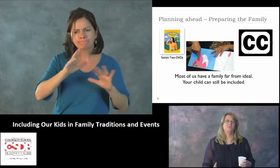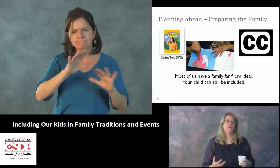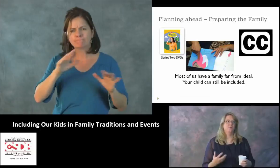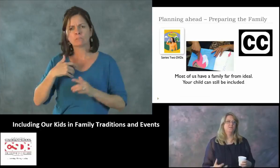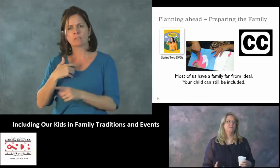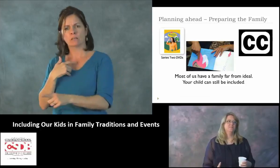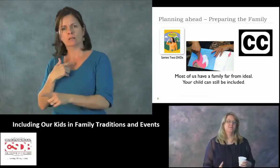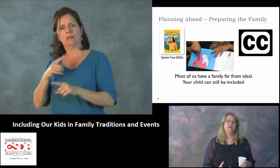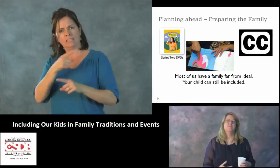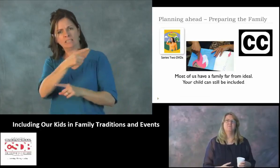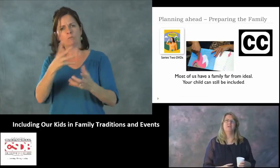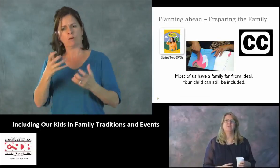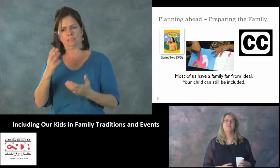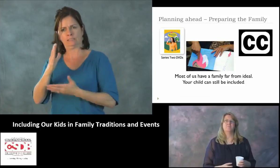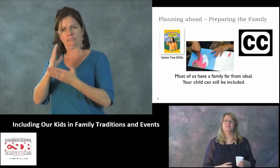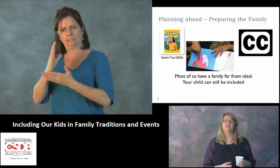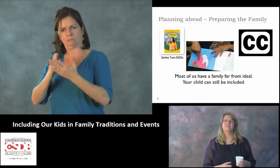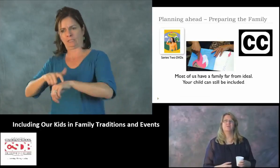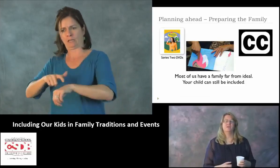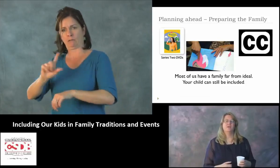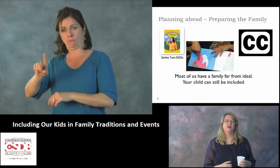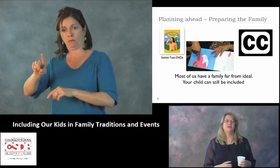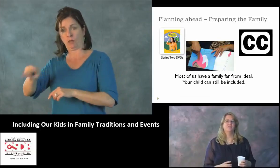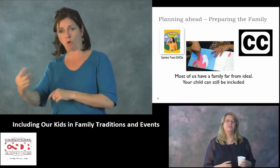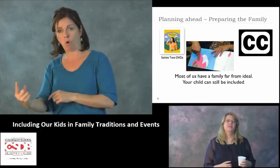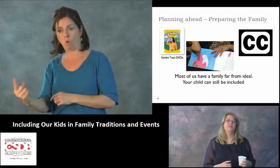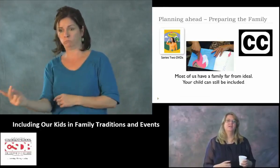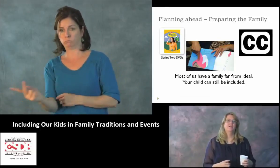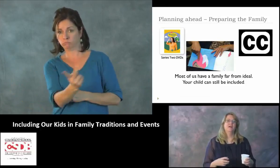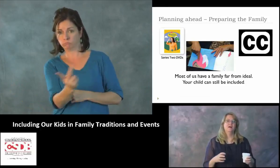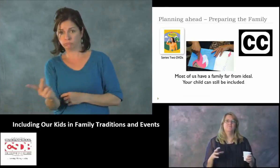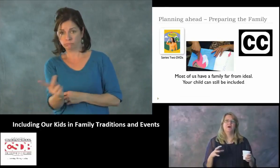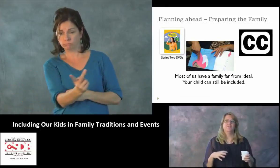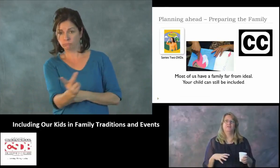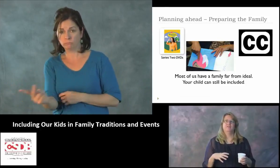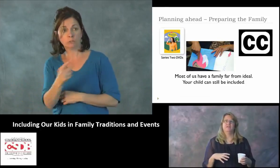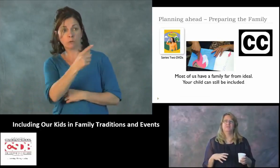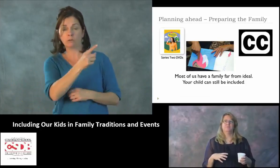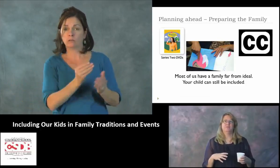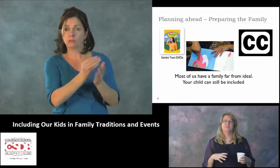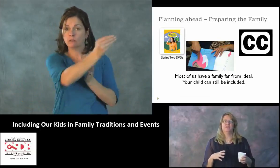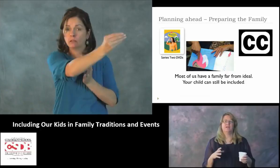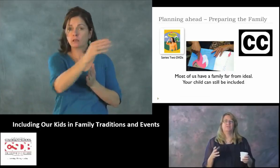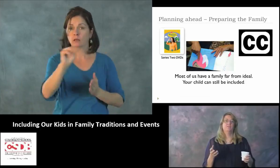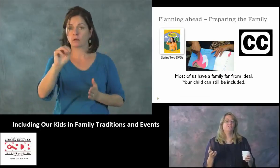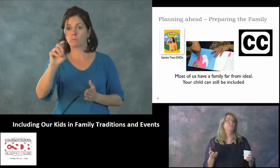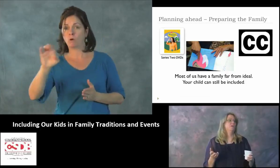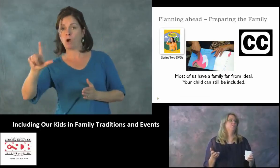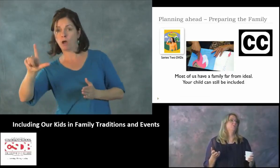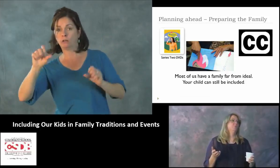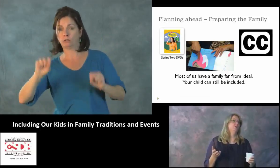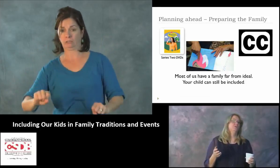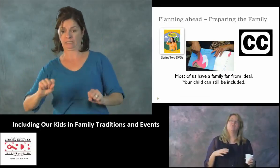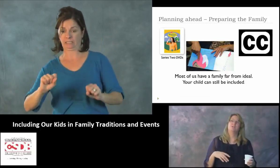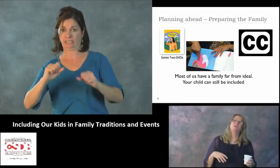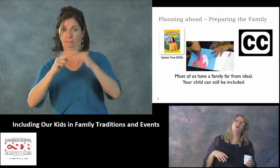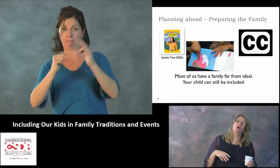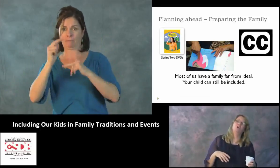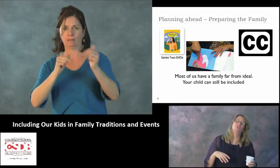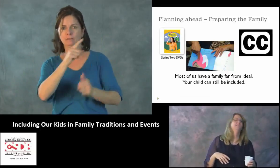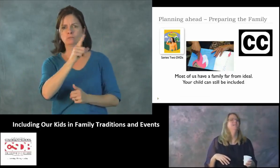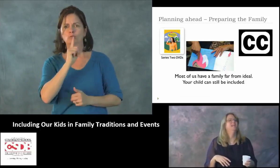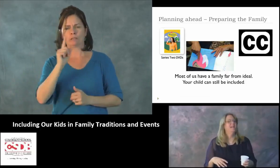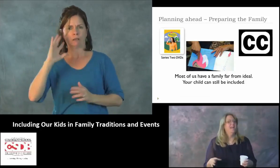alone with her. I want some time to make a memory. So he got a model that they could build together. She was actually really interested